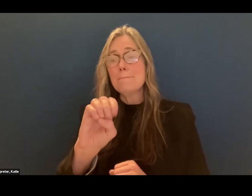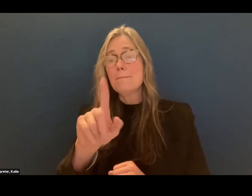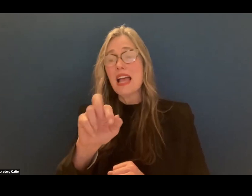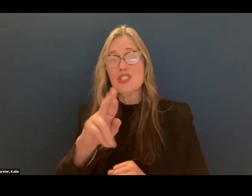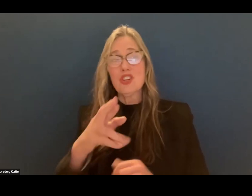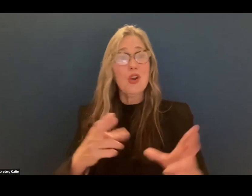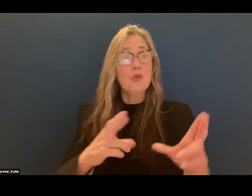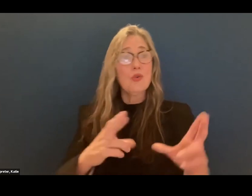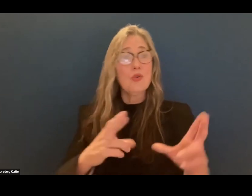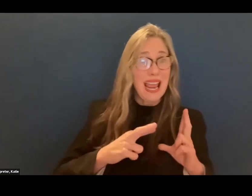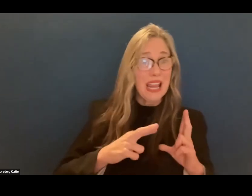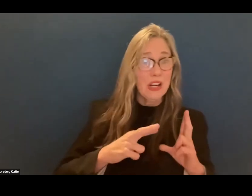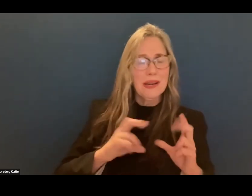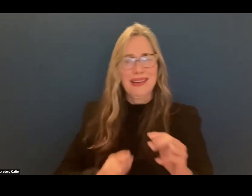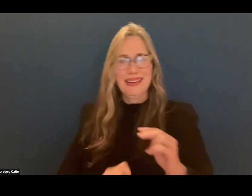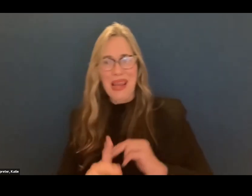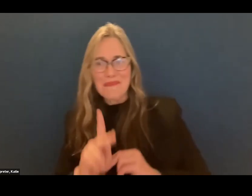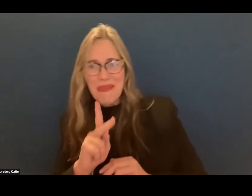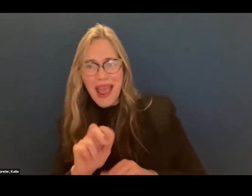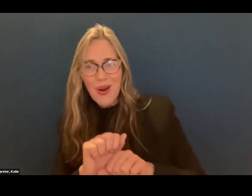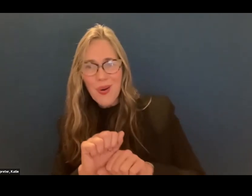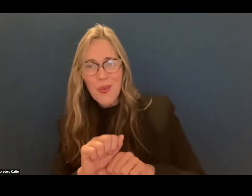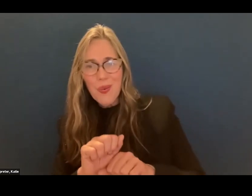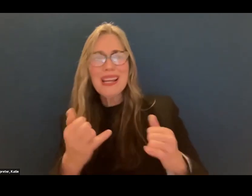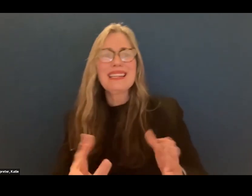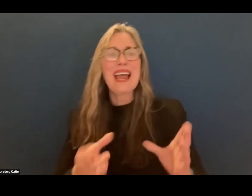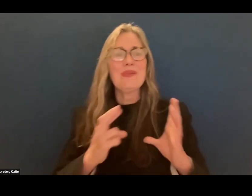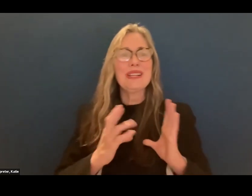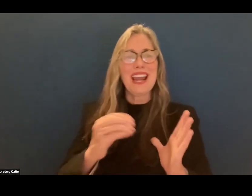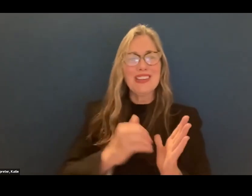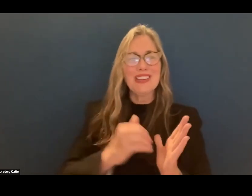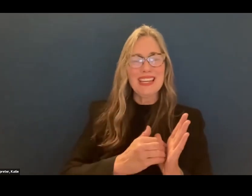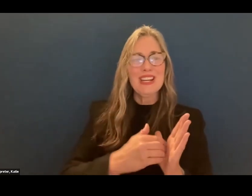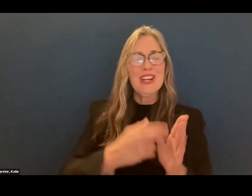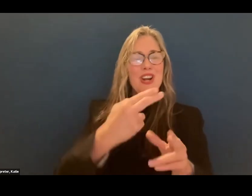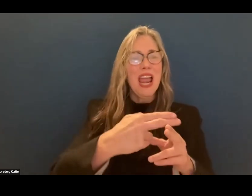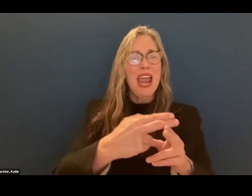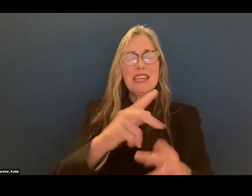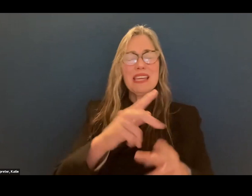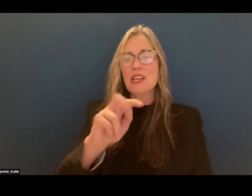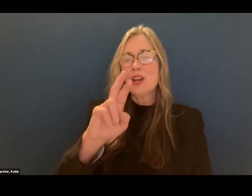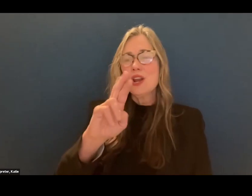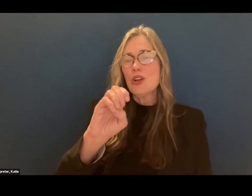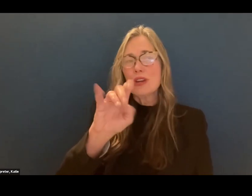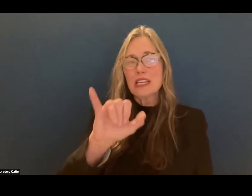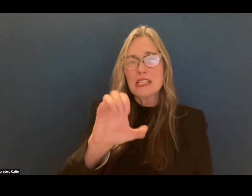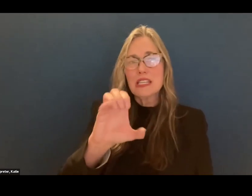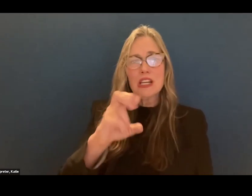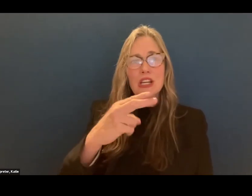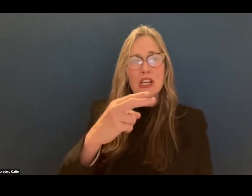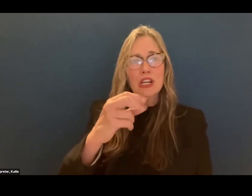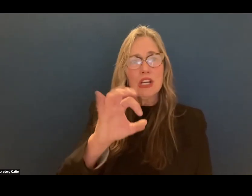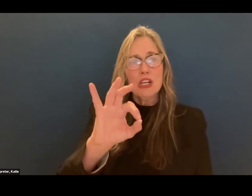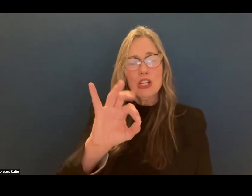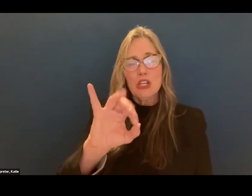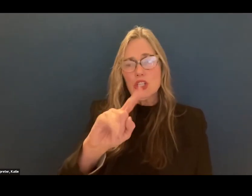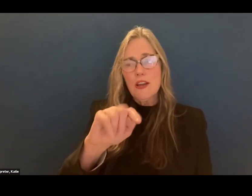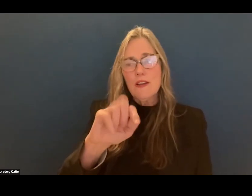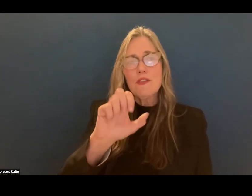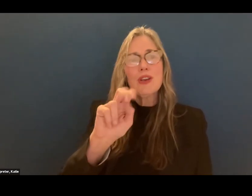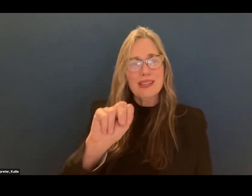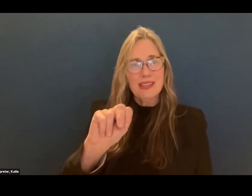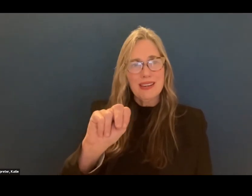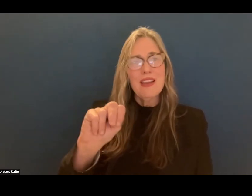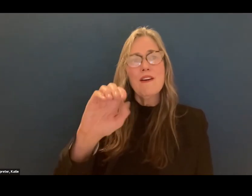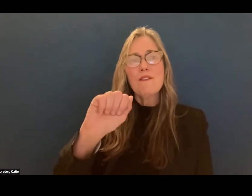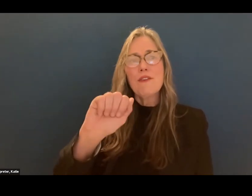and now is re-retiring. So she's on the list tonight. And then Tracy Schifferns, Adams Elementary, 16 plus years.